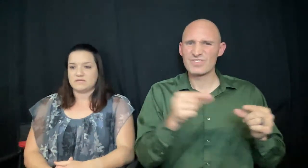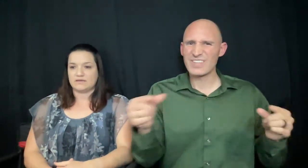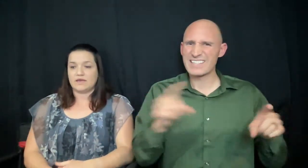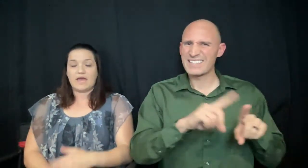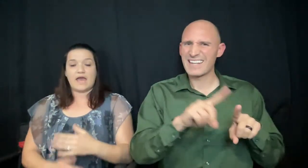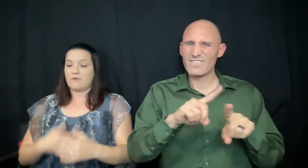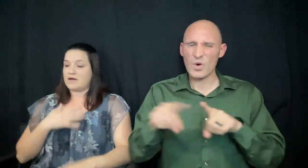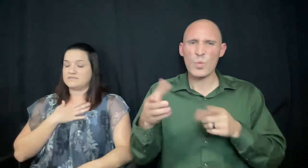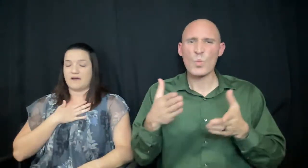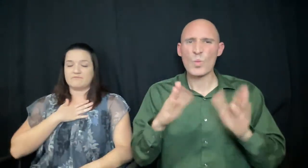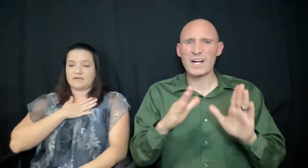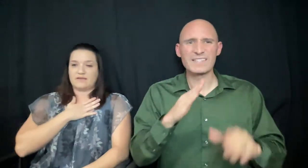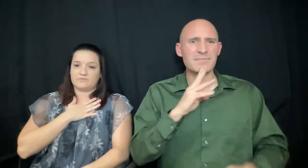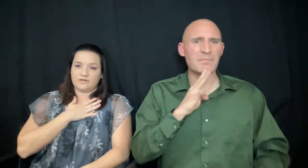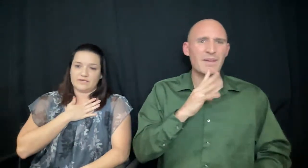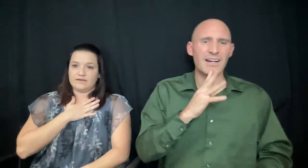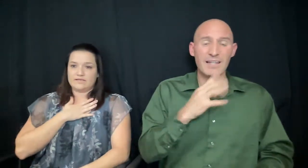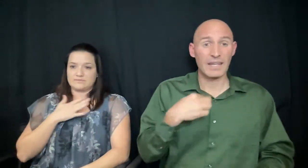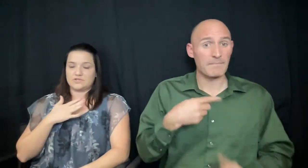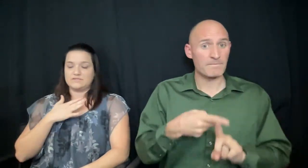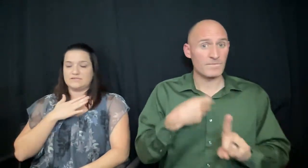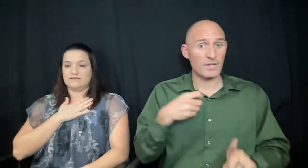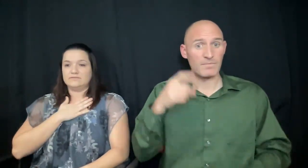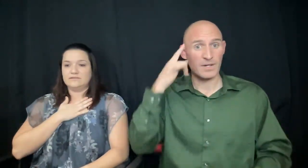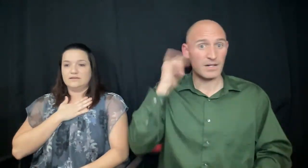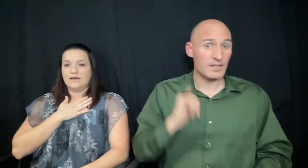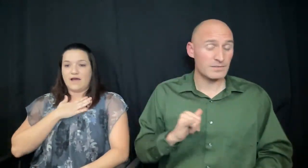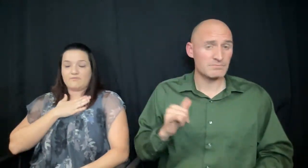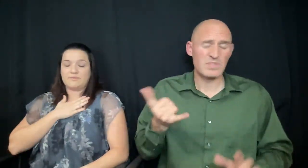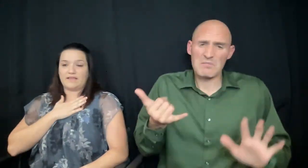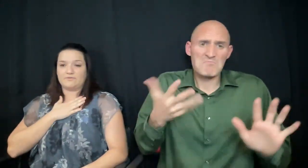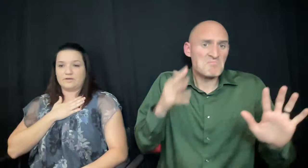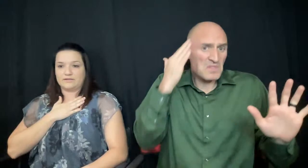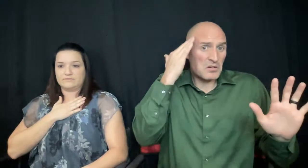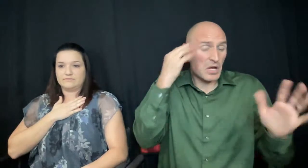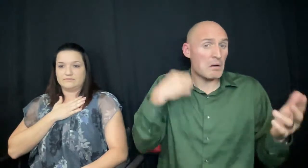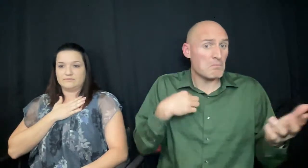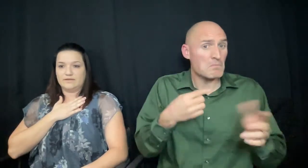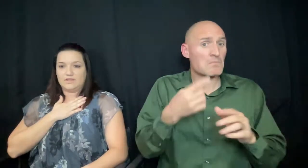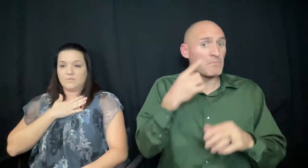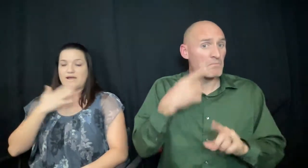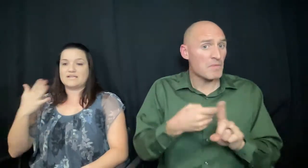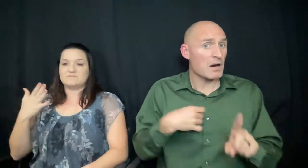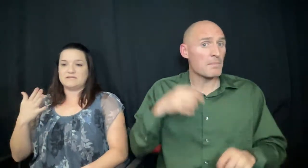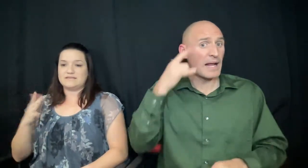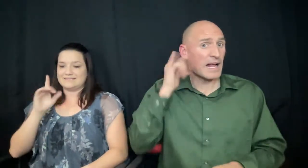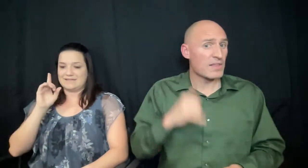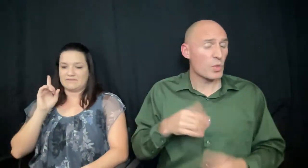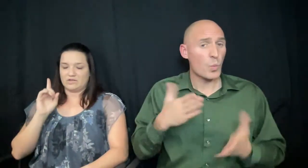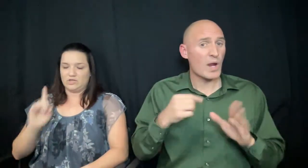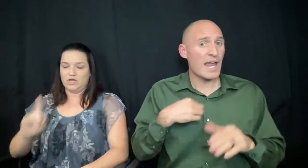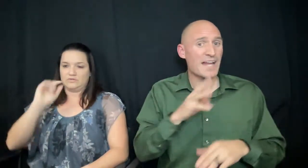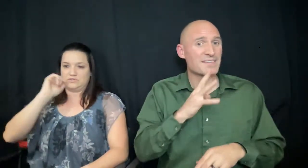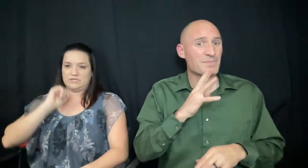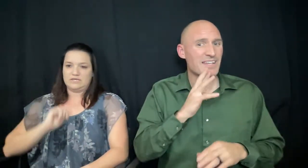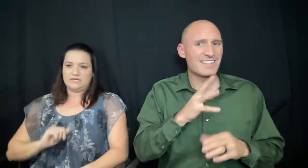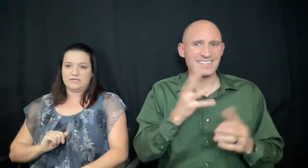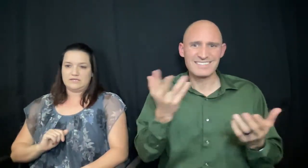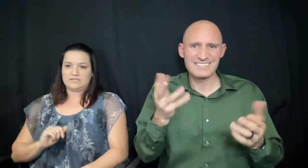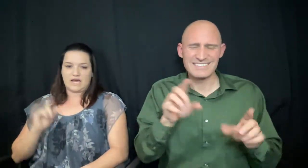speaking. I'm from California, as I'm sure you can tell. I'm from California. The way I speak is not even close to how